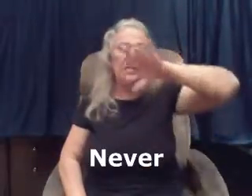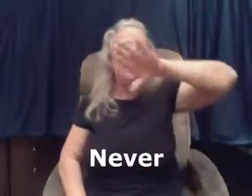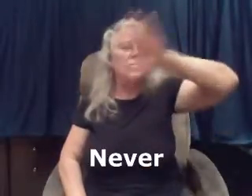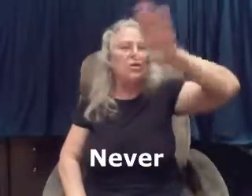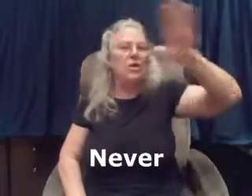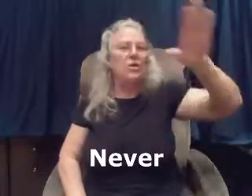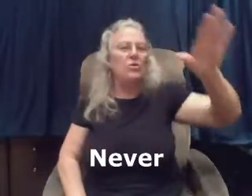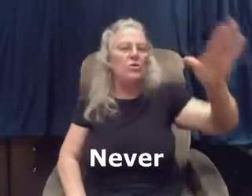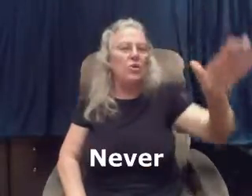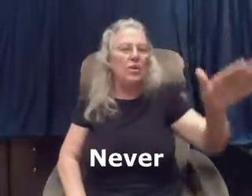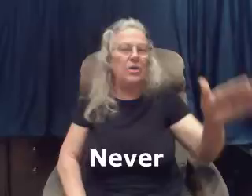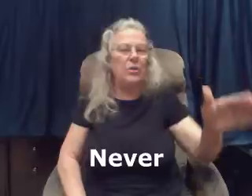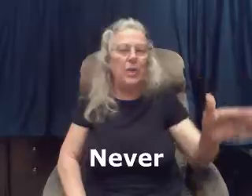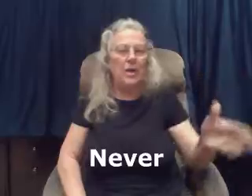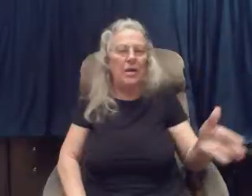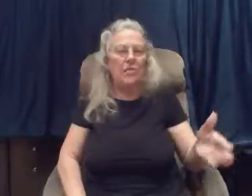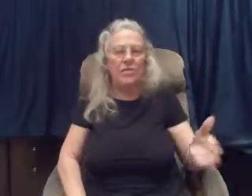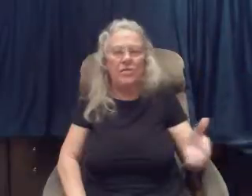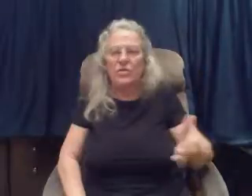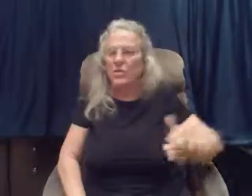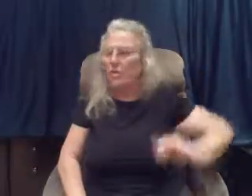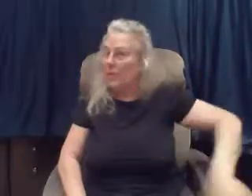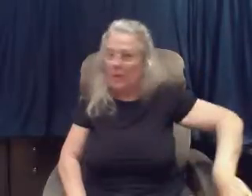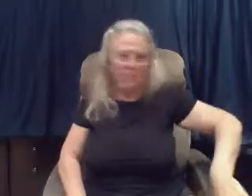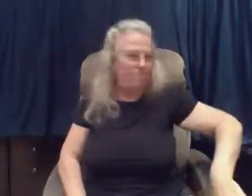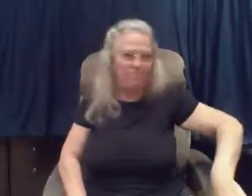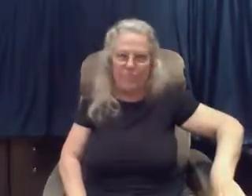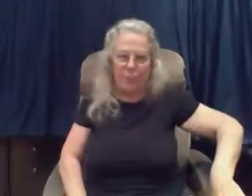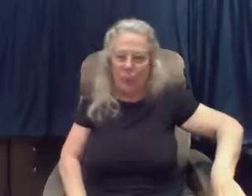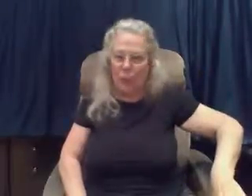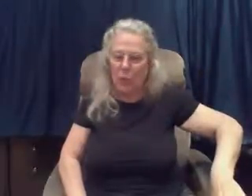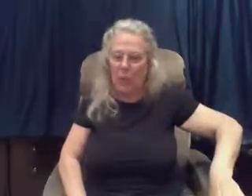like you're starting to bring it in a full circle and then throw it away.